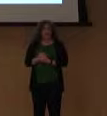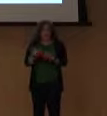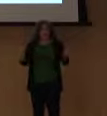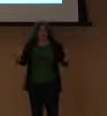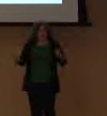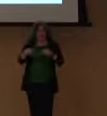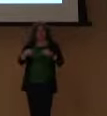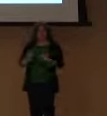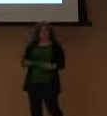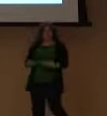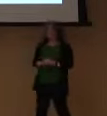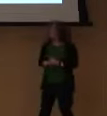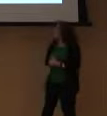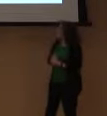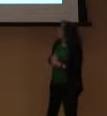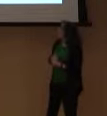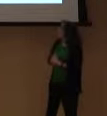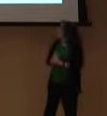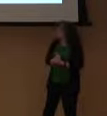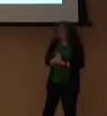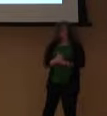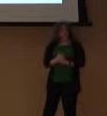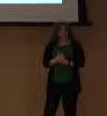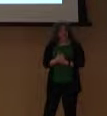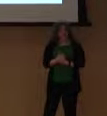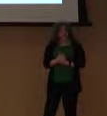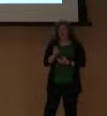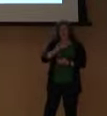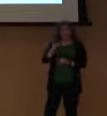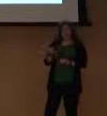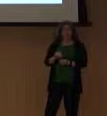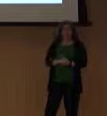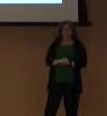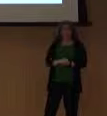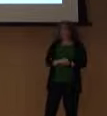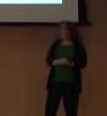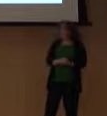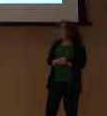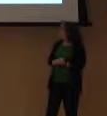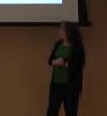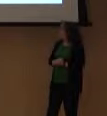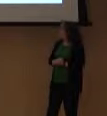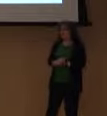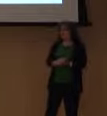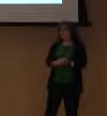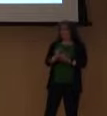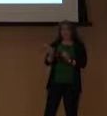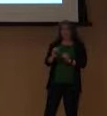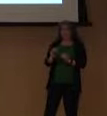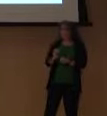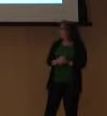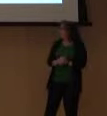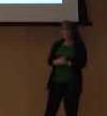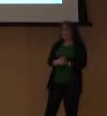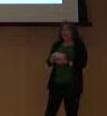way that that could be a local project. In the lower left-hand corner, we have another example of how